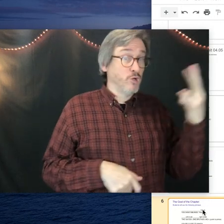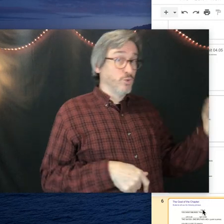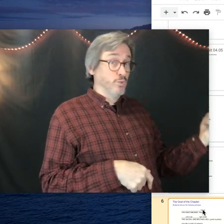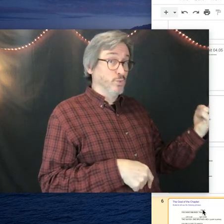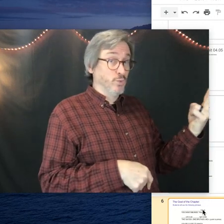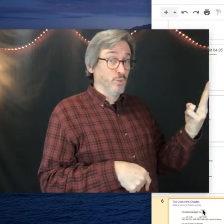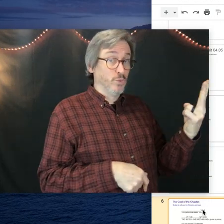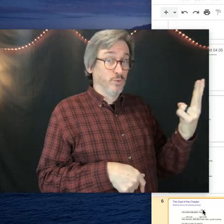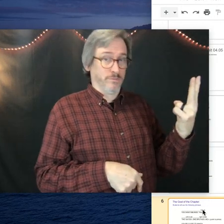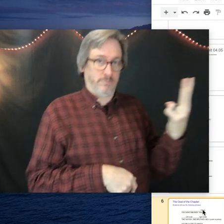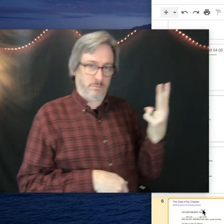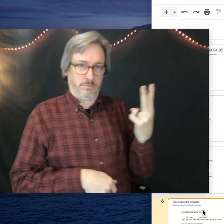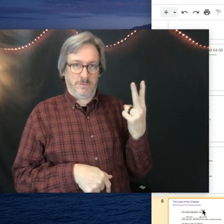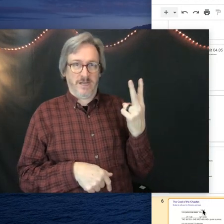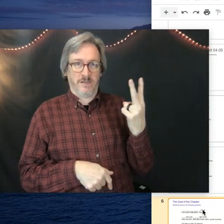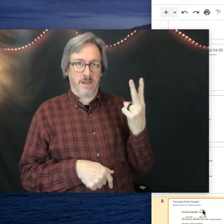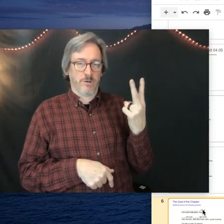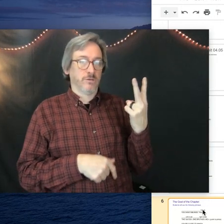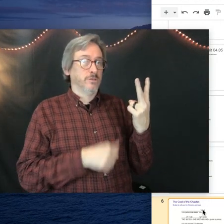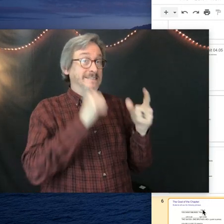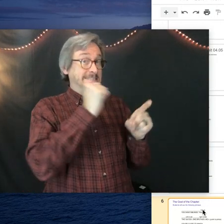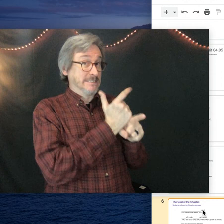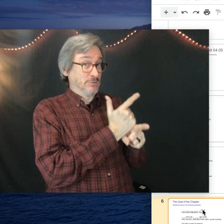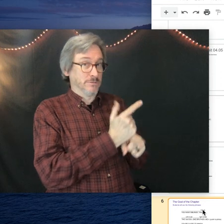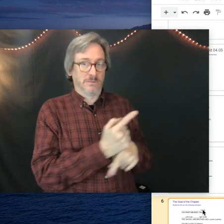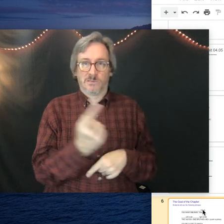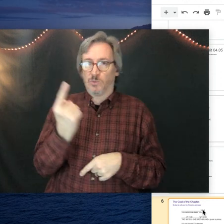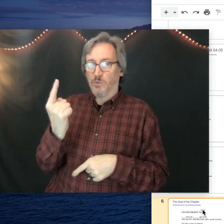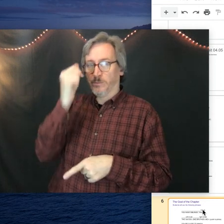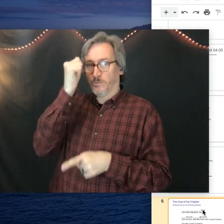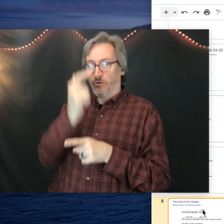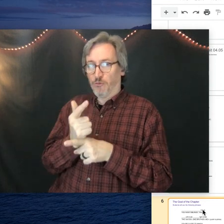I've got a camera.